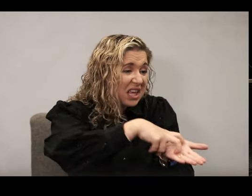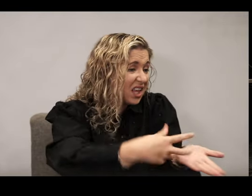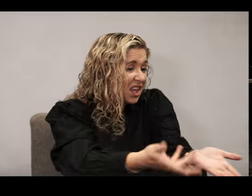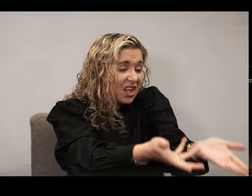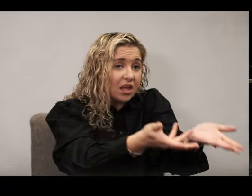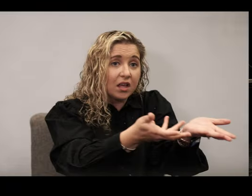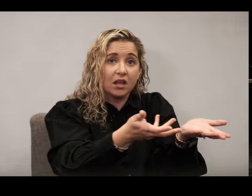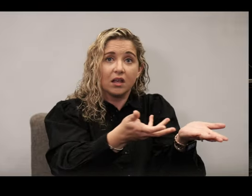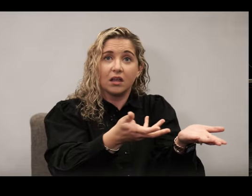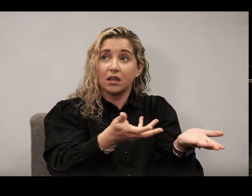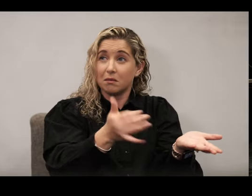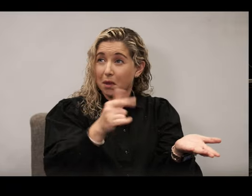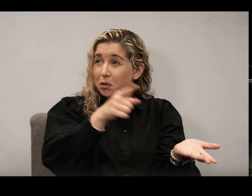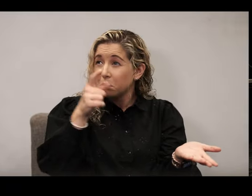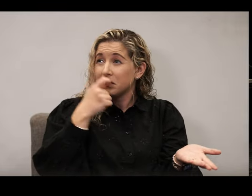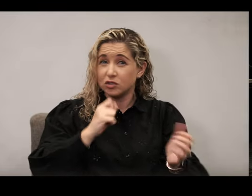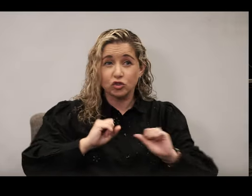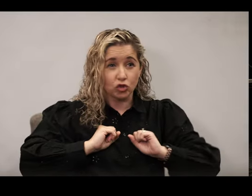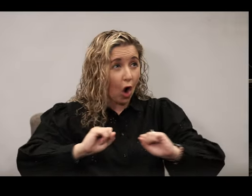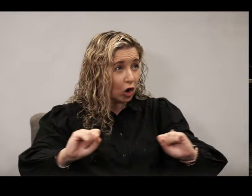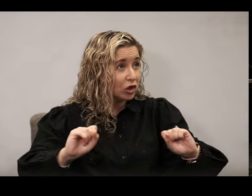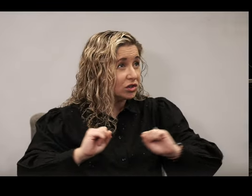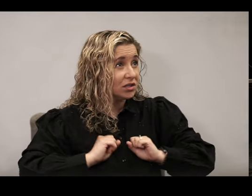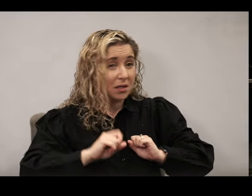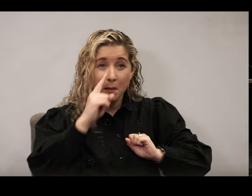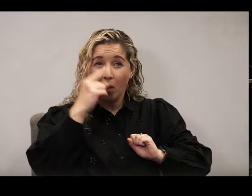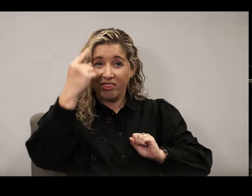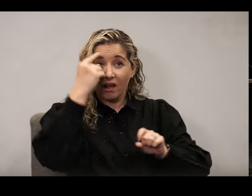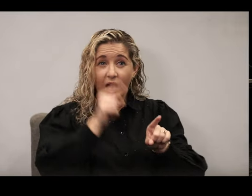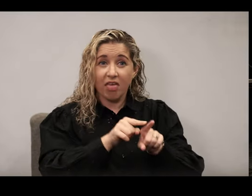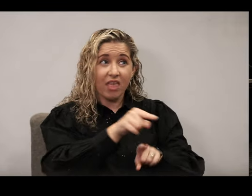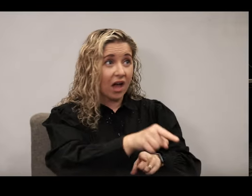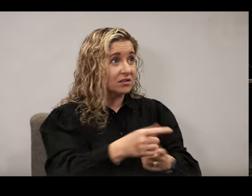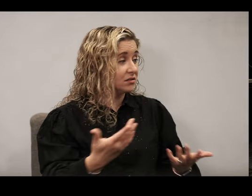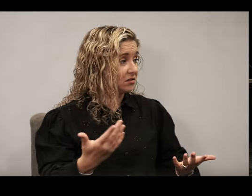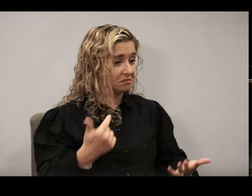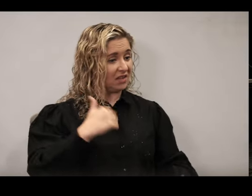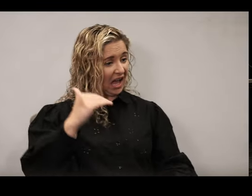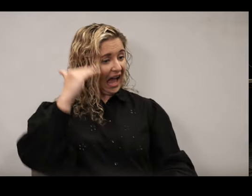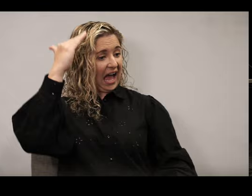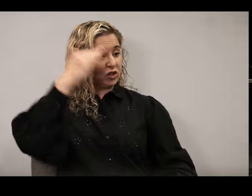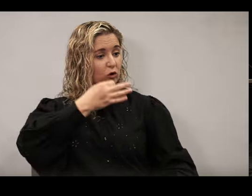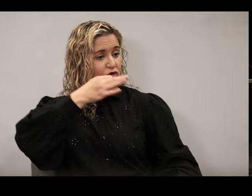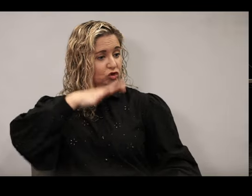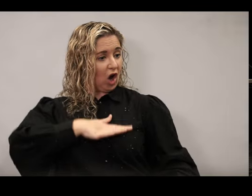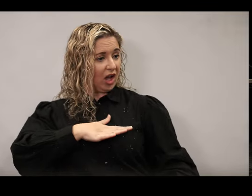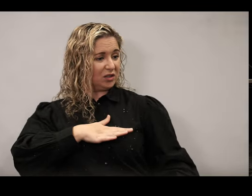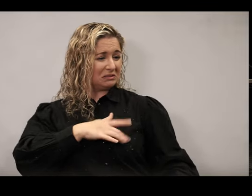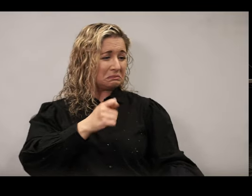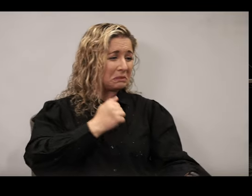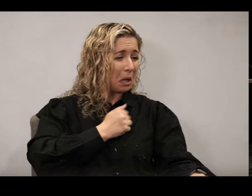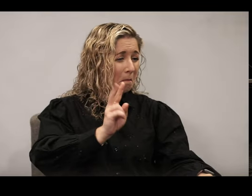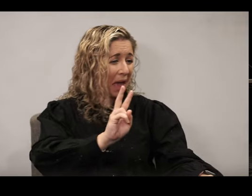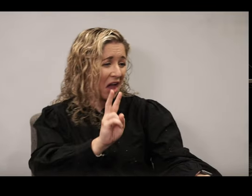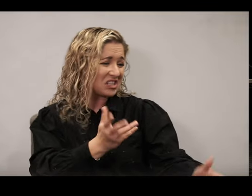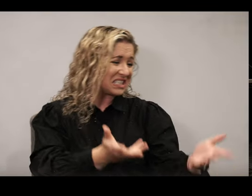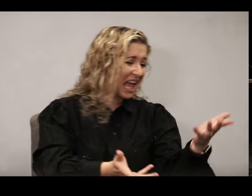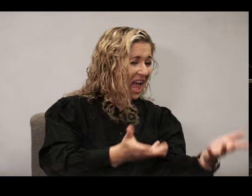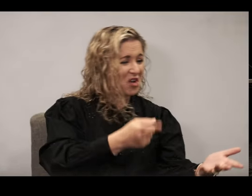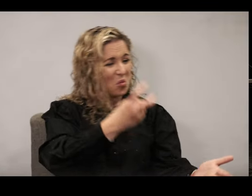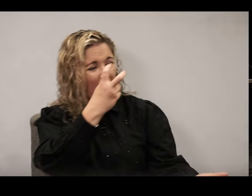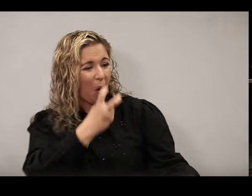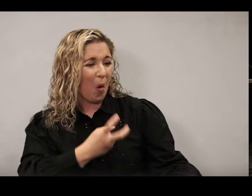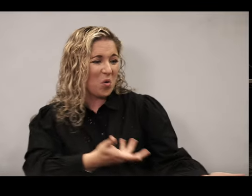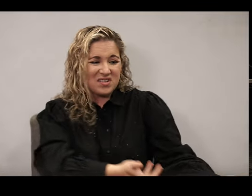shocked that I could even suggest that an adult child would subtly influence their elderly parents in order to end their